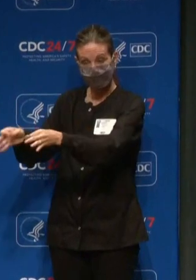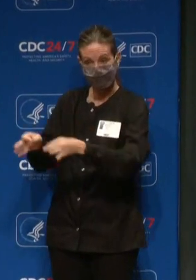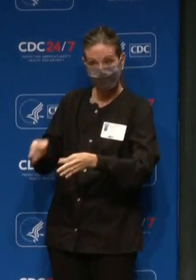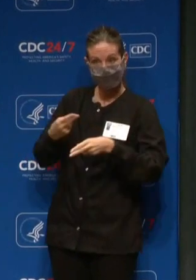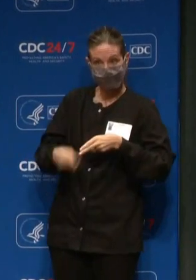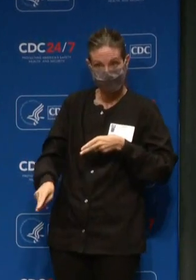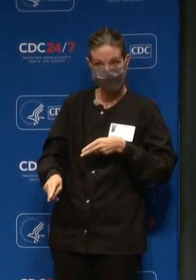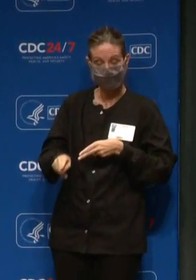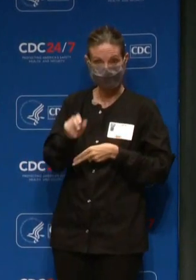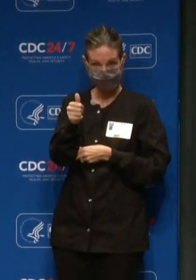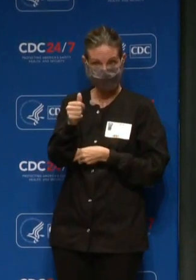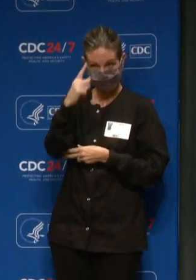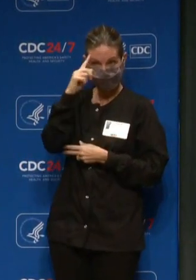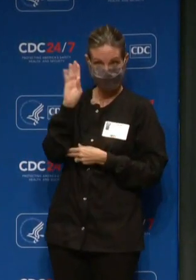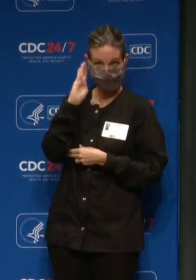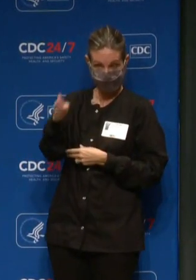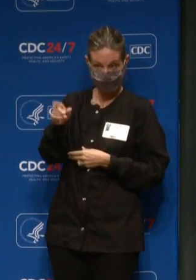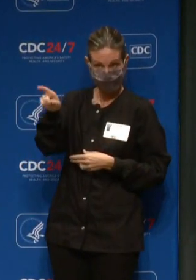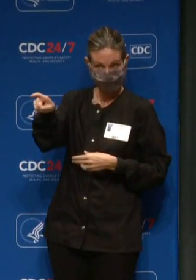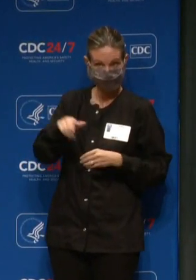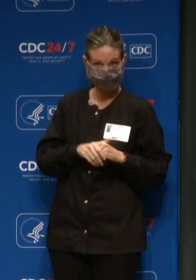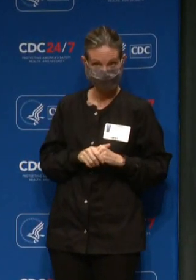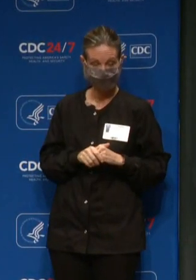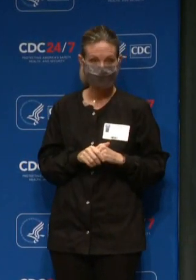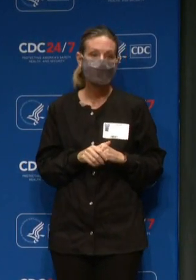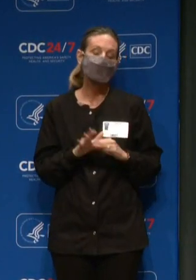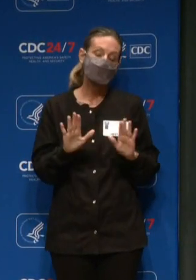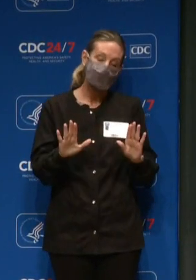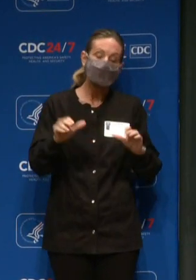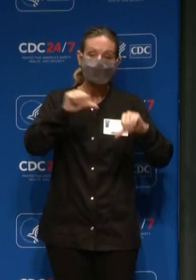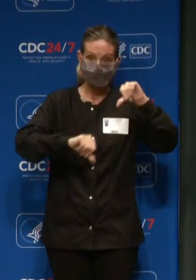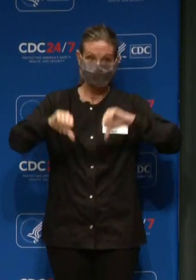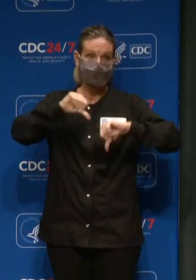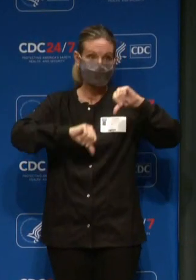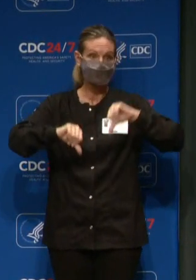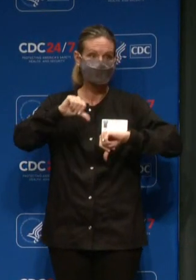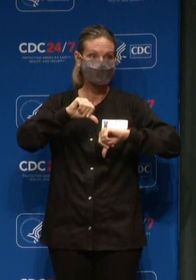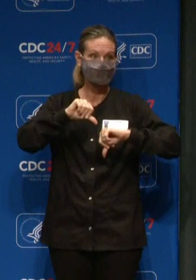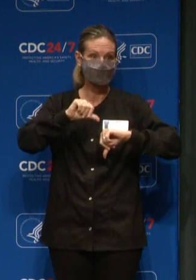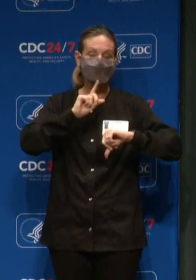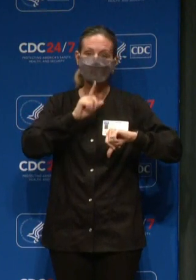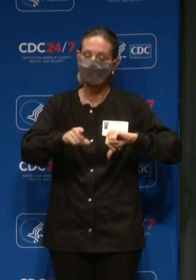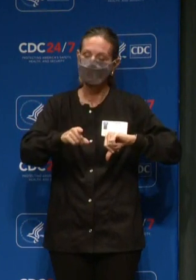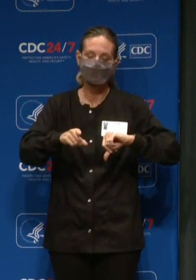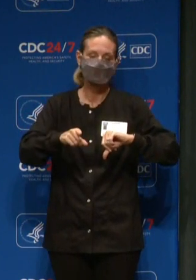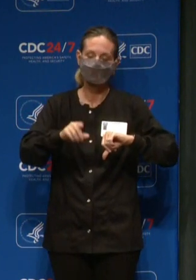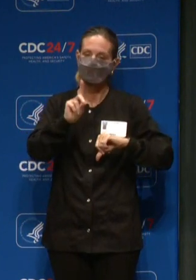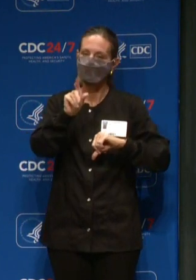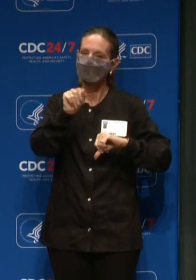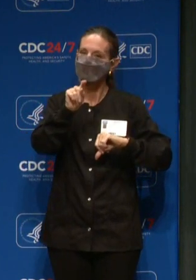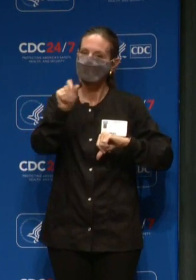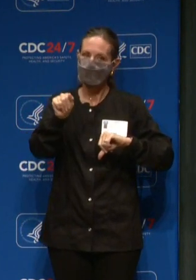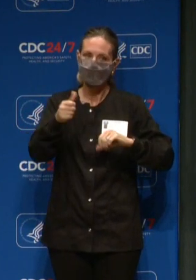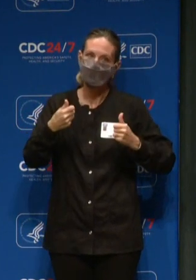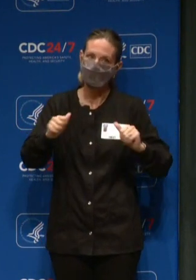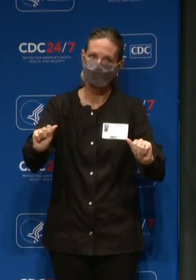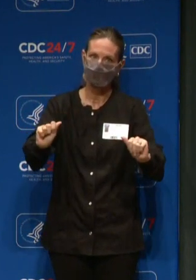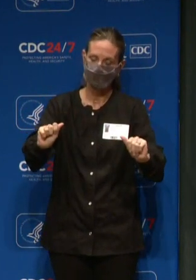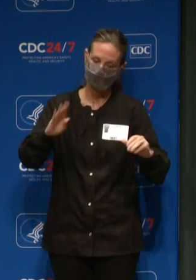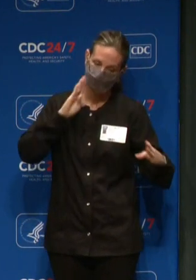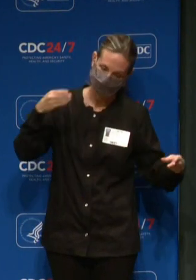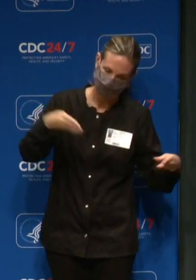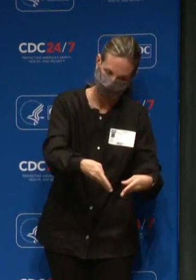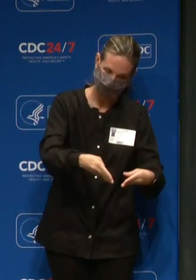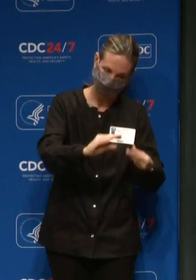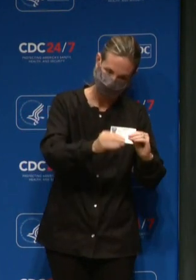many times I get the opportunity. Science is a science-based, data-driven service organization, CDC is. We're not an